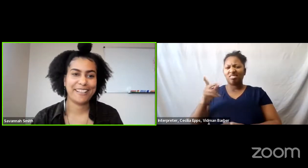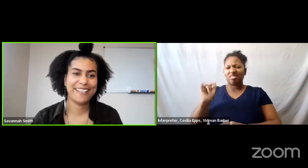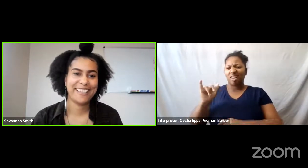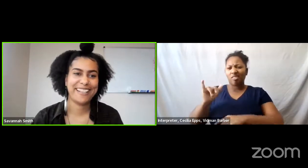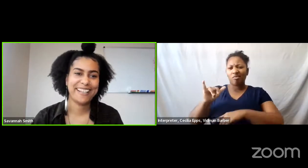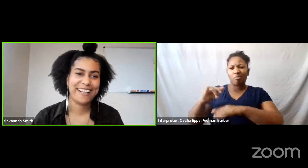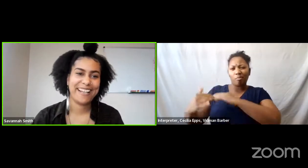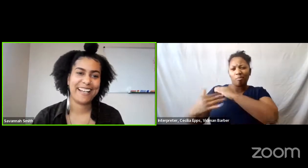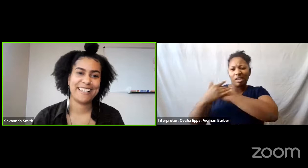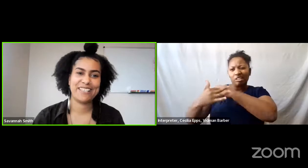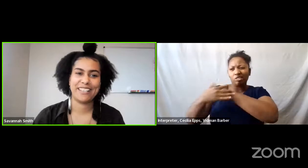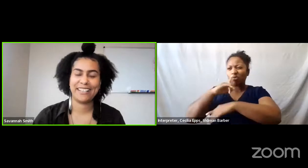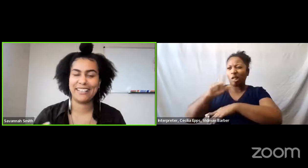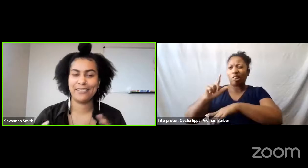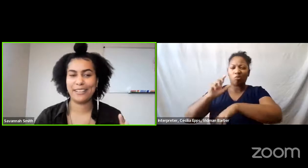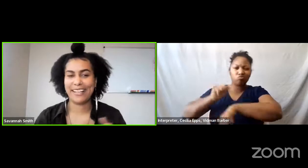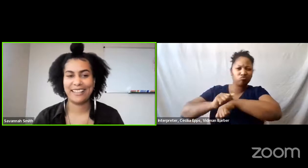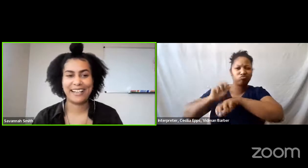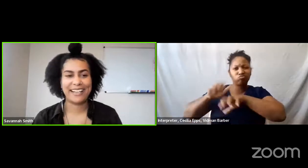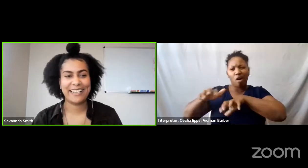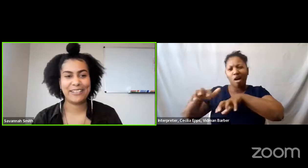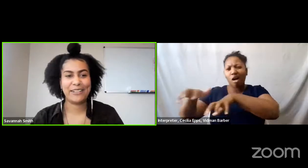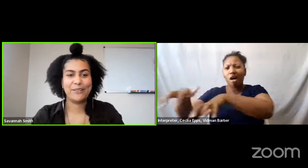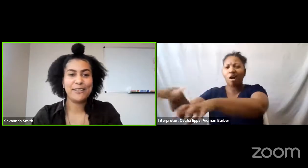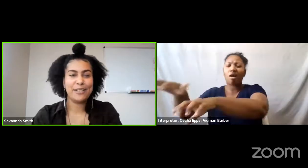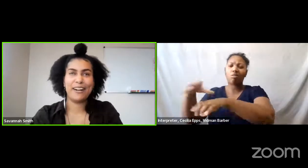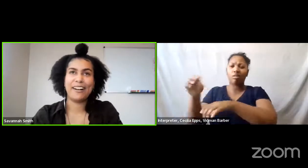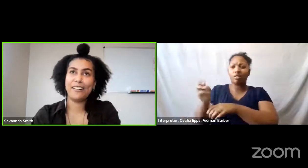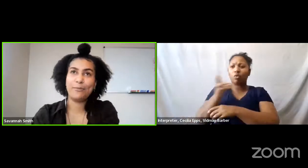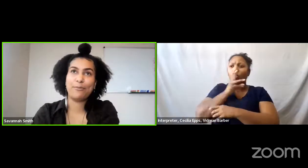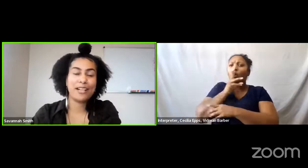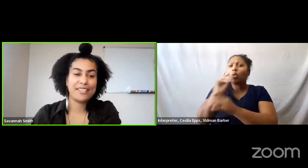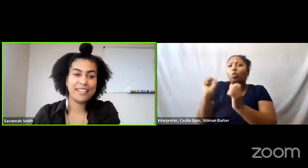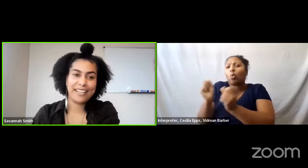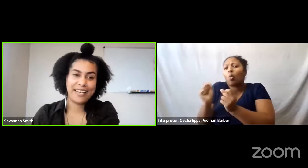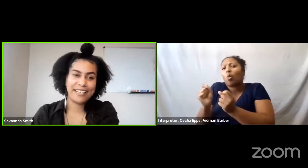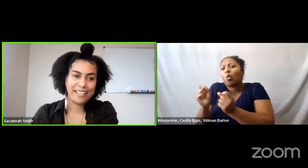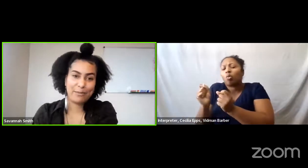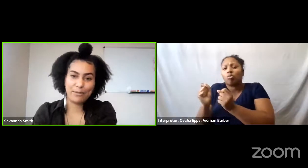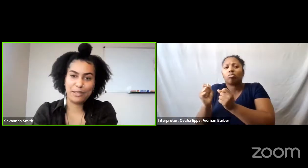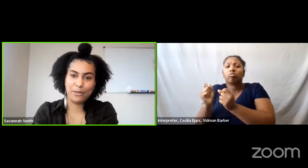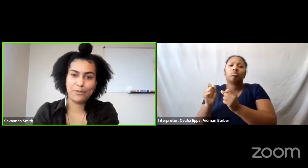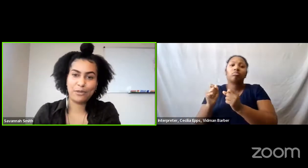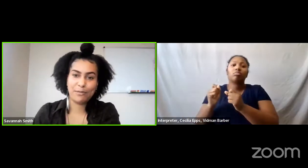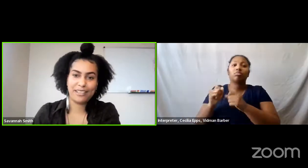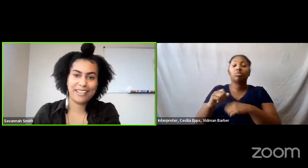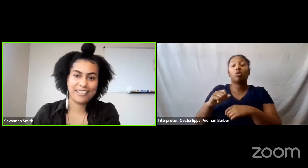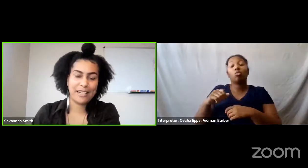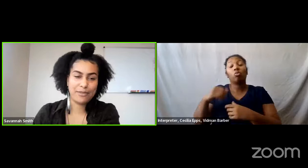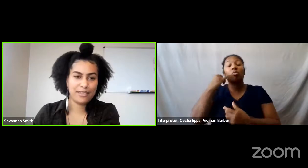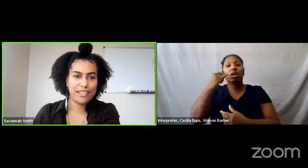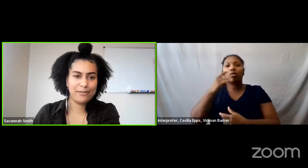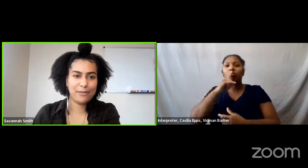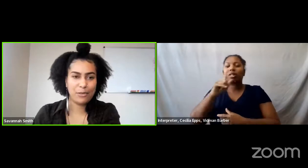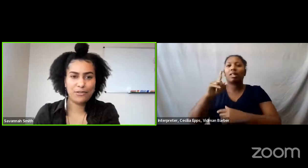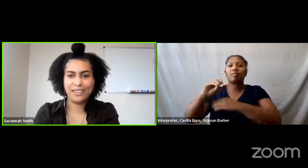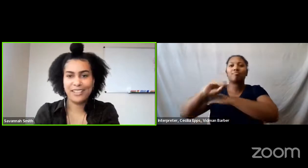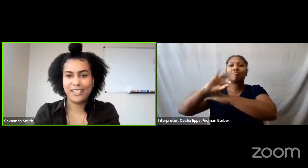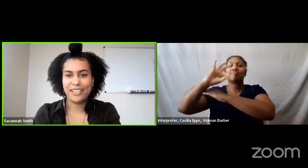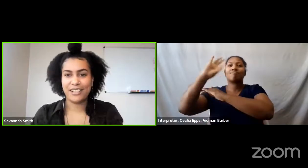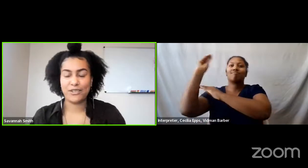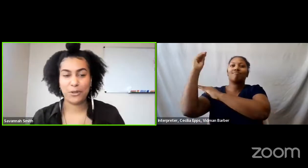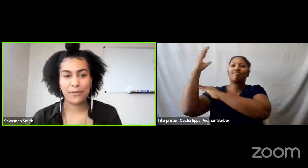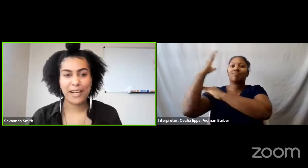cold water. And it's just like a different kind of lighting, you know. On a bright sunny day, it could be really beautiful, but a lot of times it's kind of